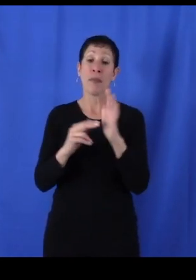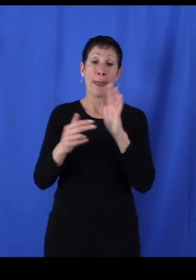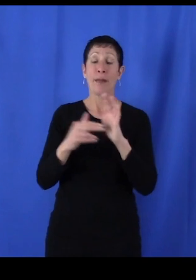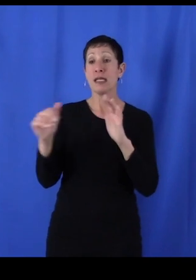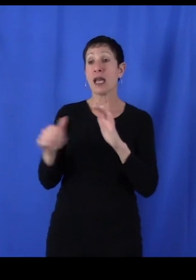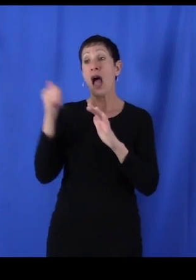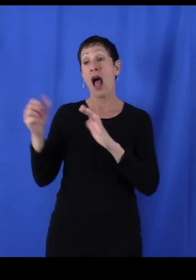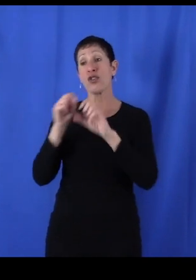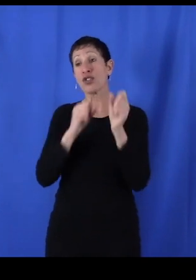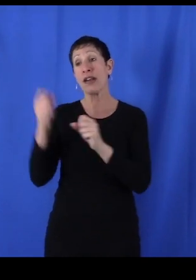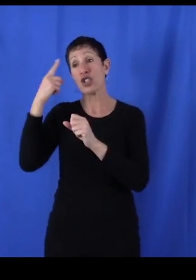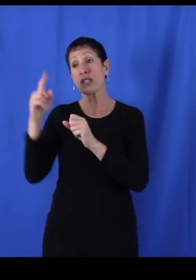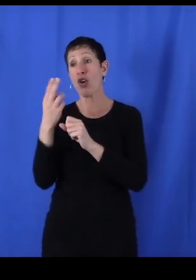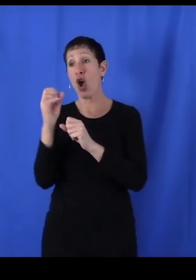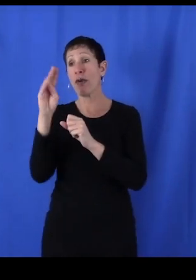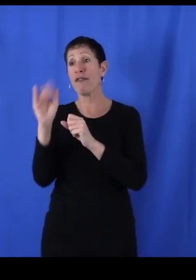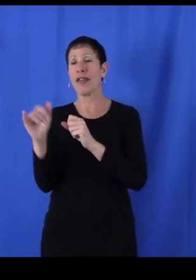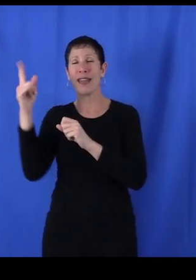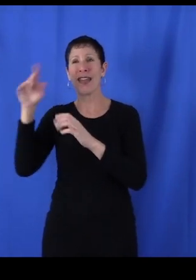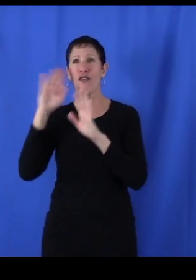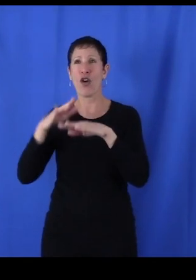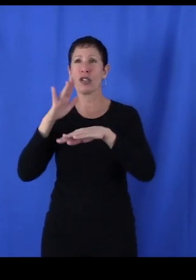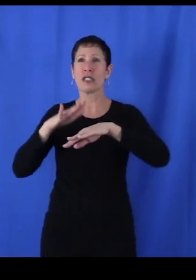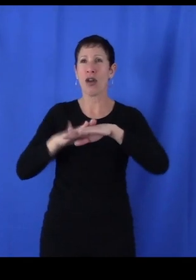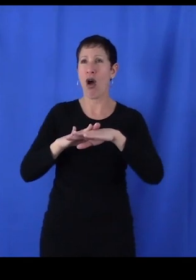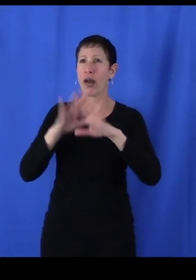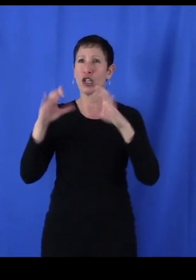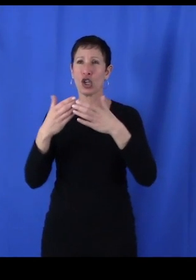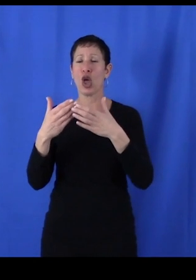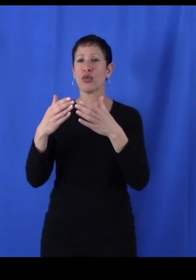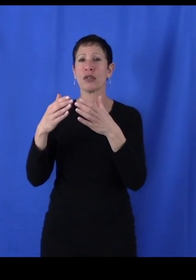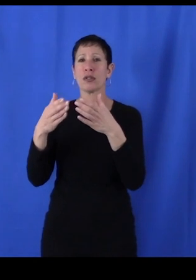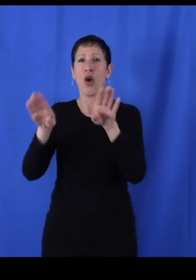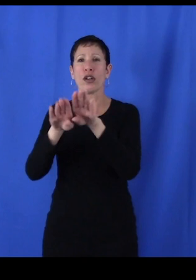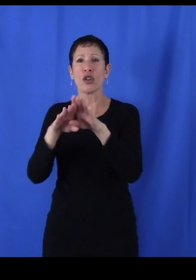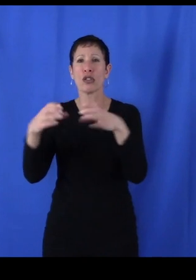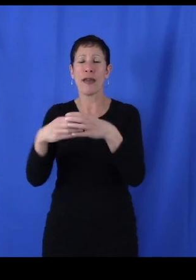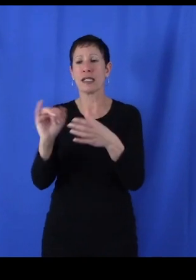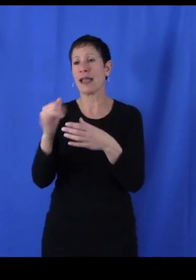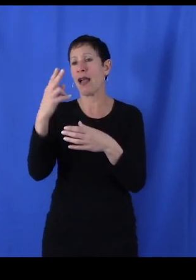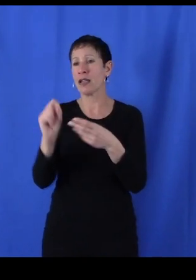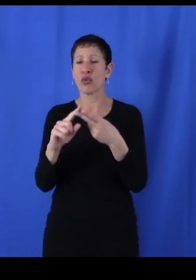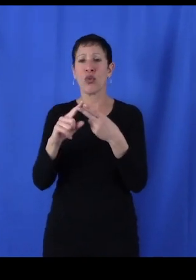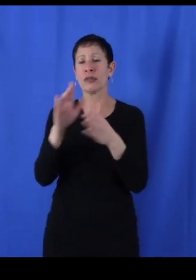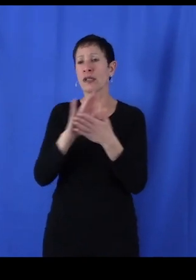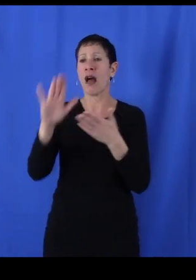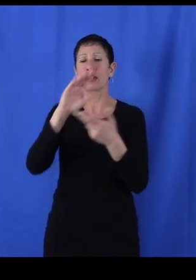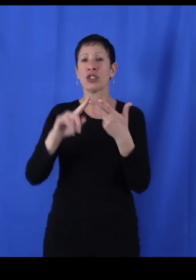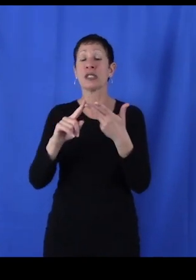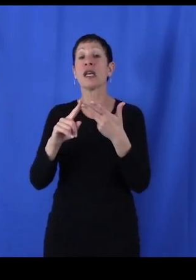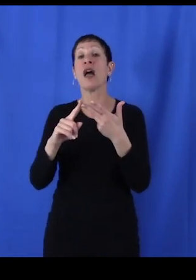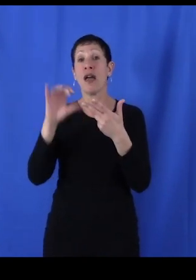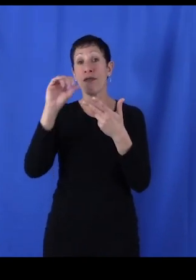other studies of homophily have focused on closed spaces, such as high school, colleges. Facebook itself, of